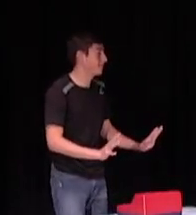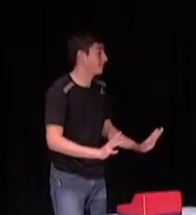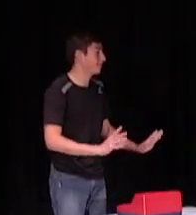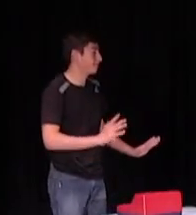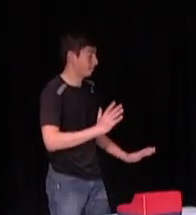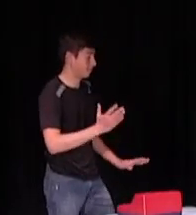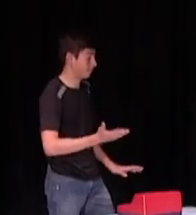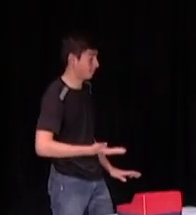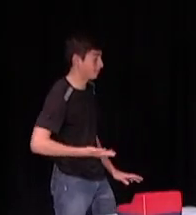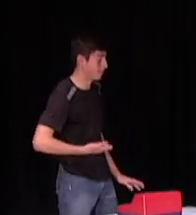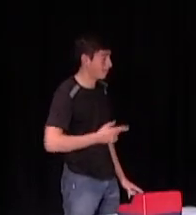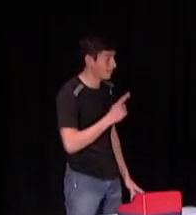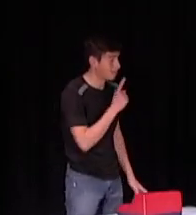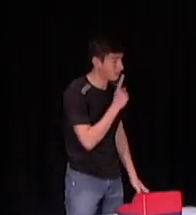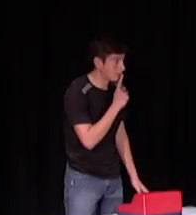Oh, welcome.